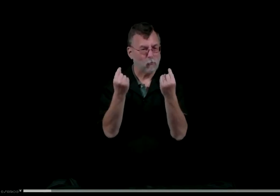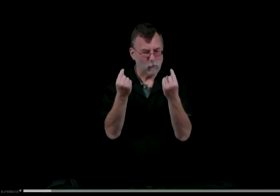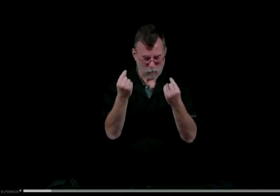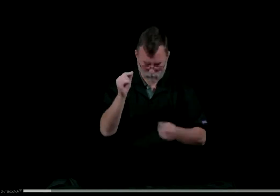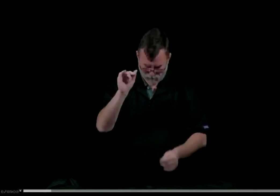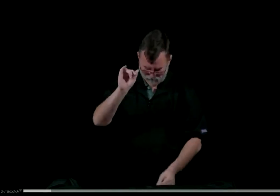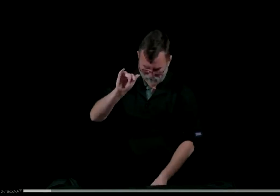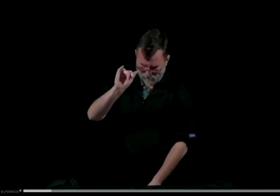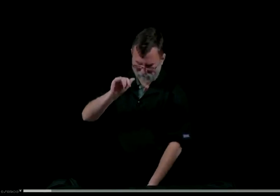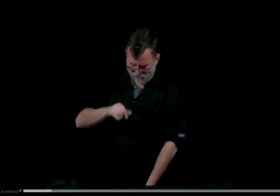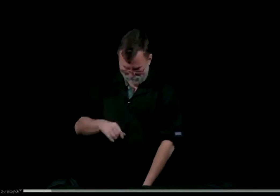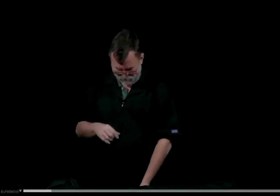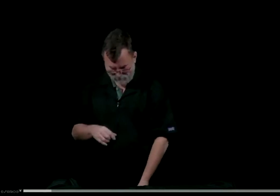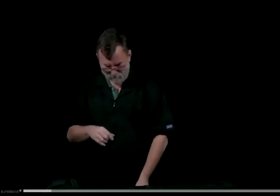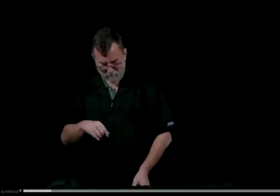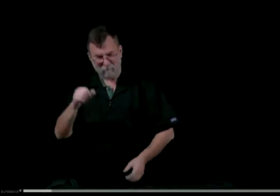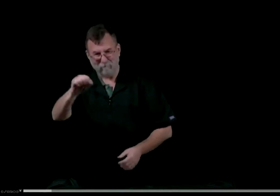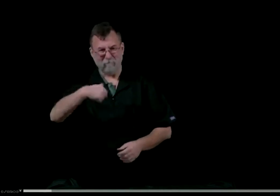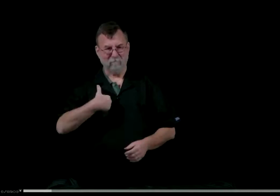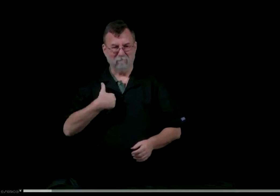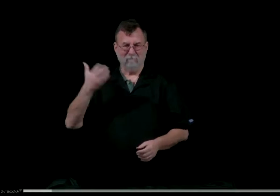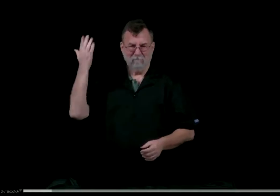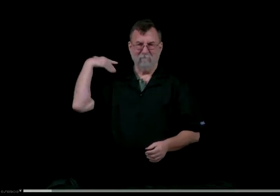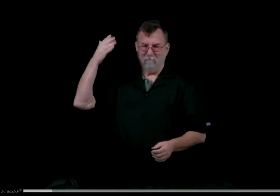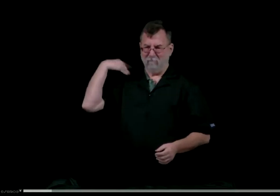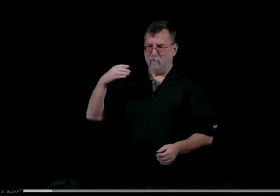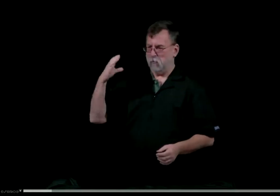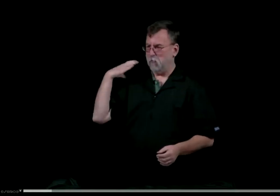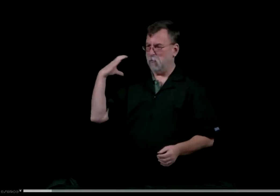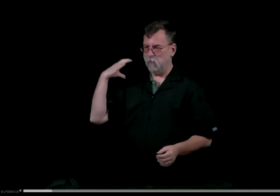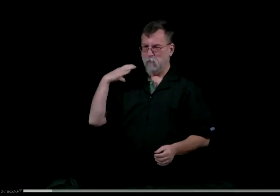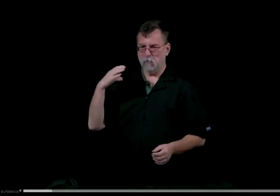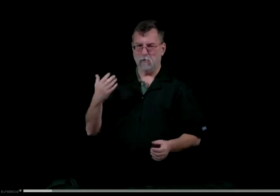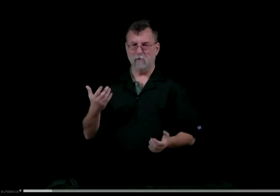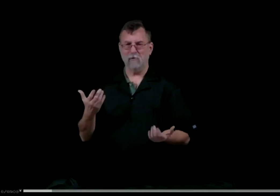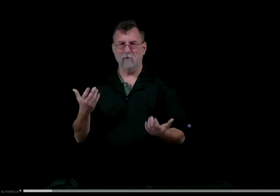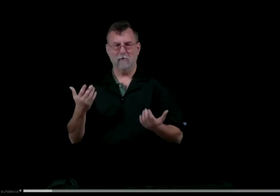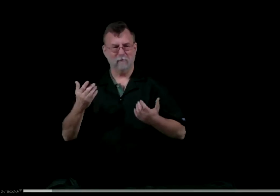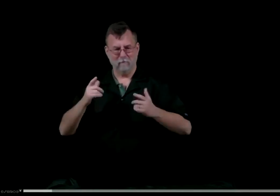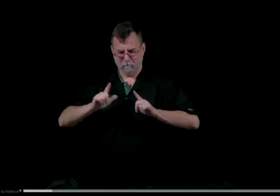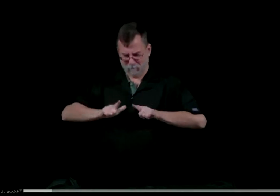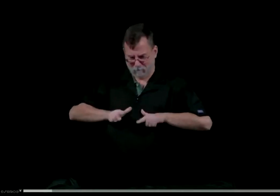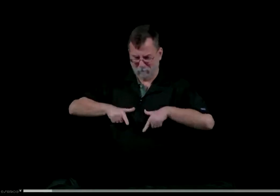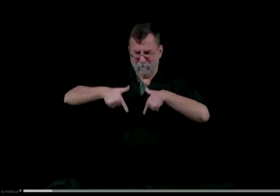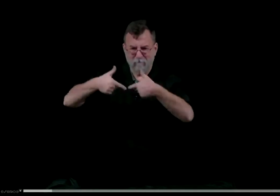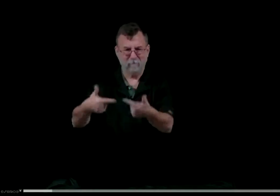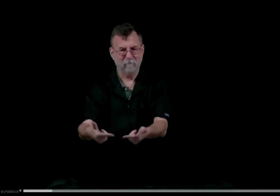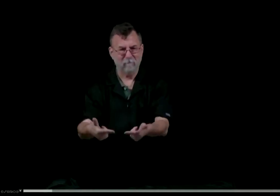I was teaching. Yeah. Telling what to do. Yeah, that was me before when I was a coach.